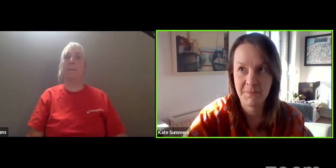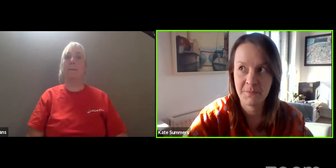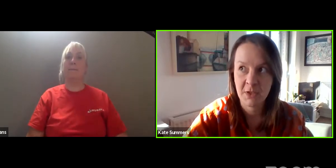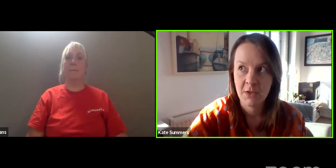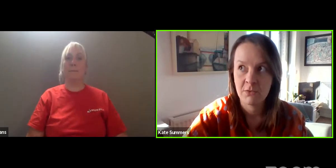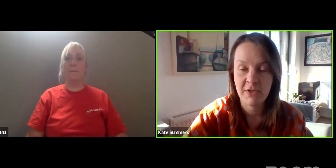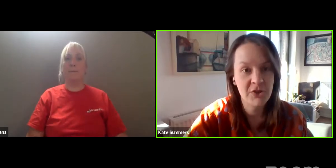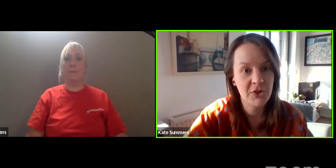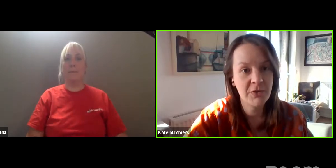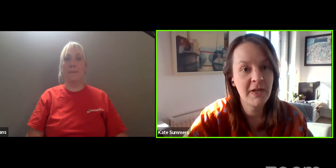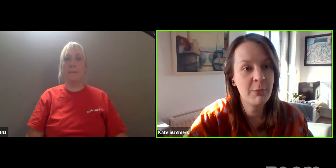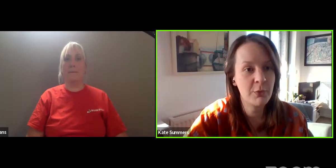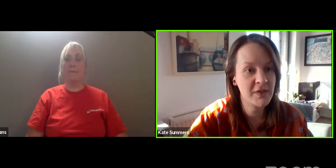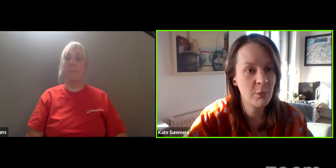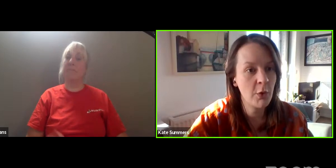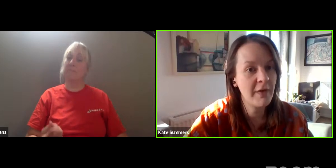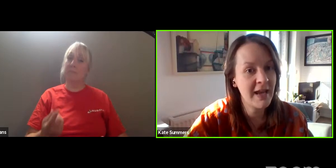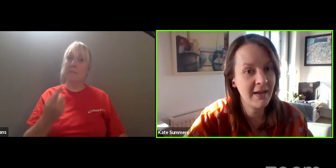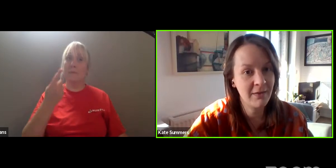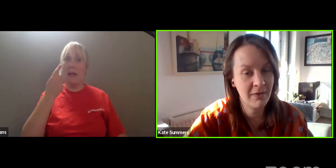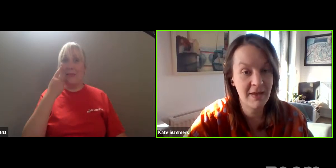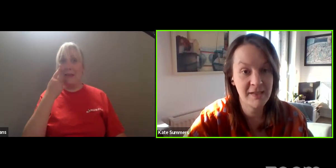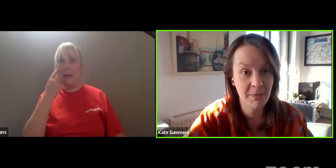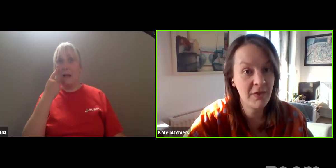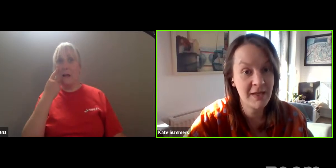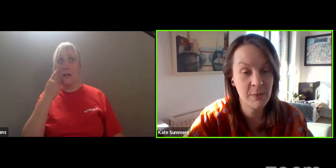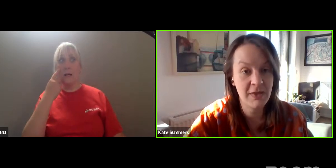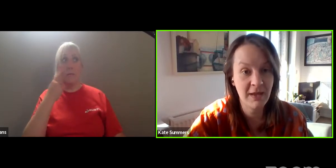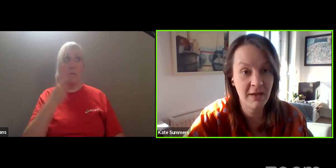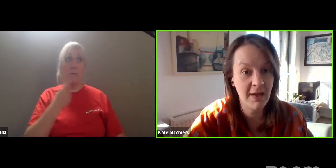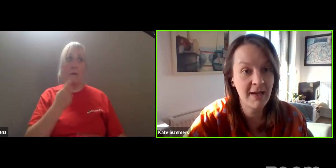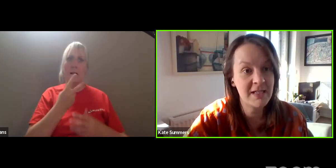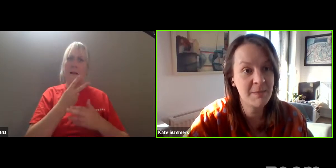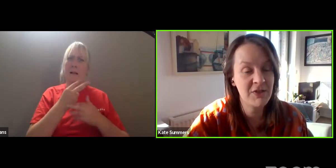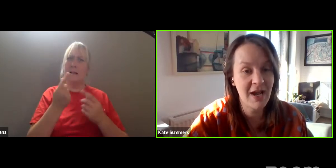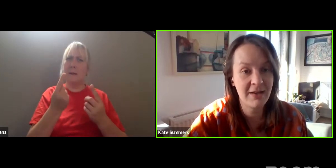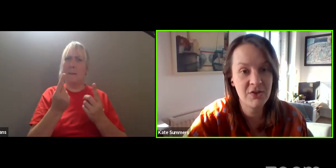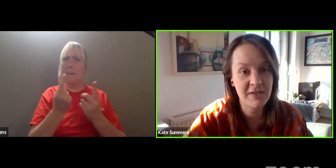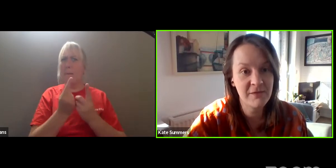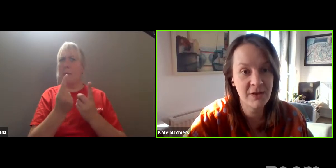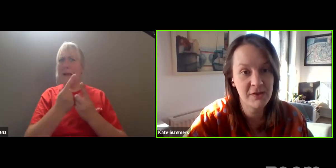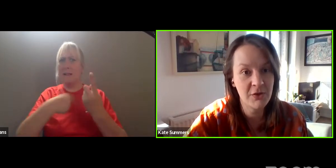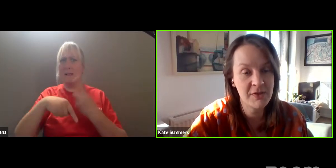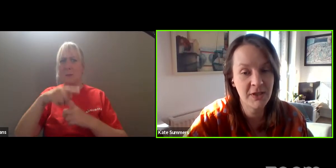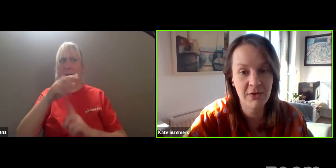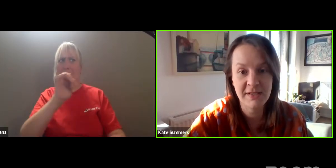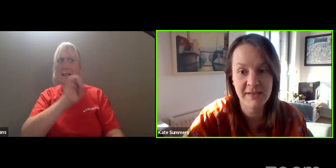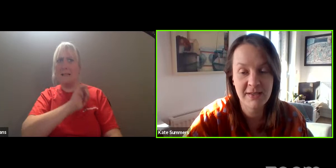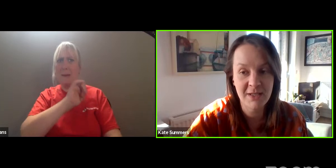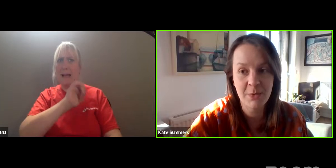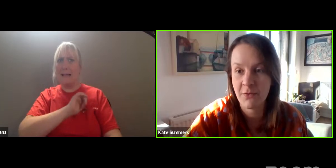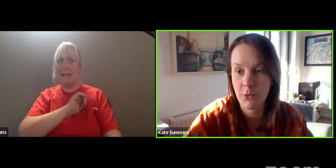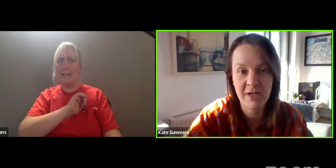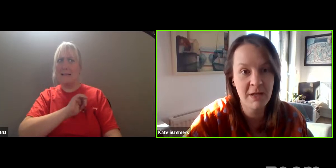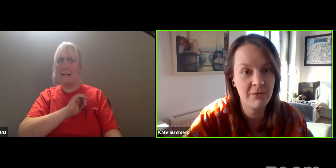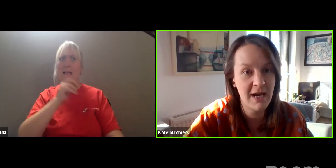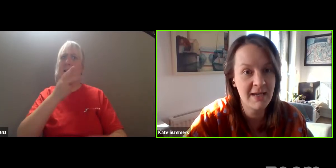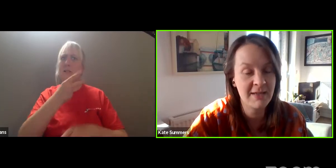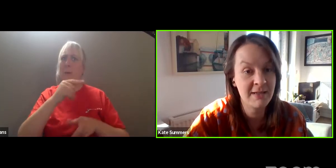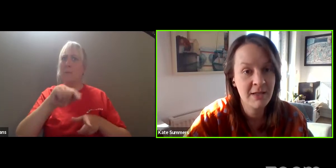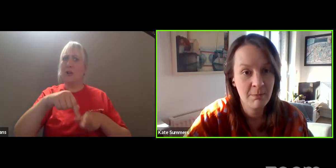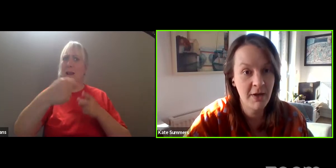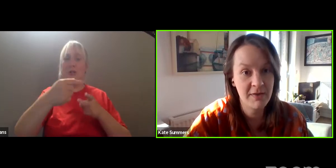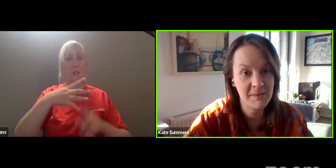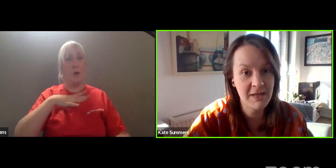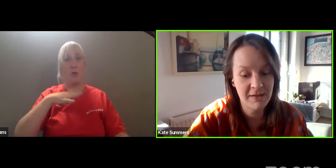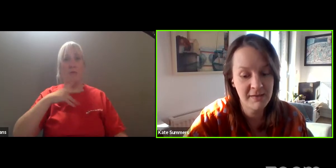it's reassuring, but also worrying that some of the things we think are likely to be challenges for the social security system have already been